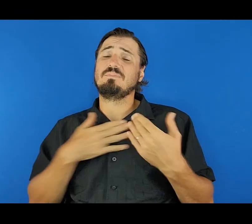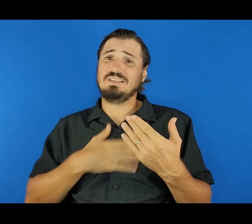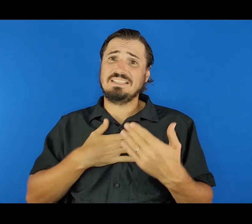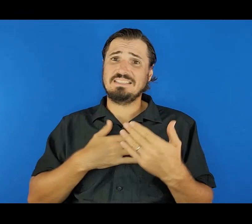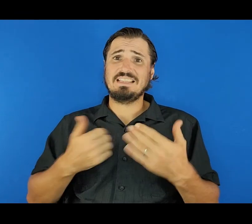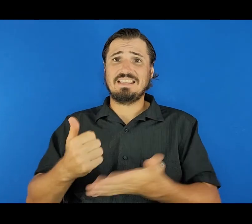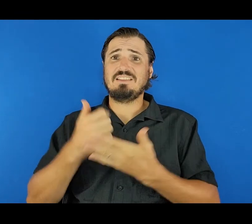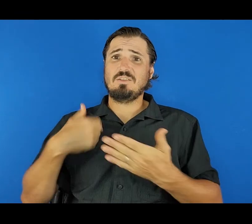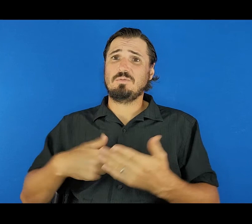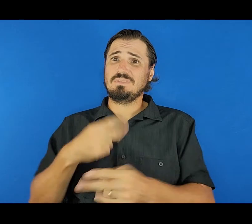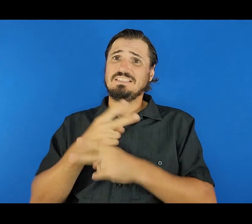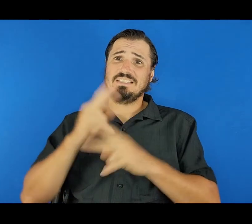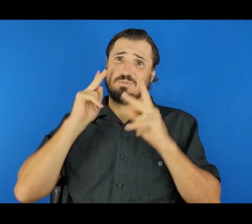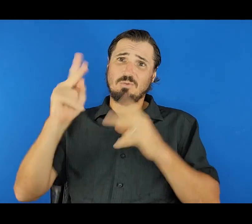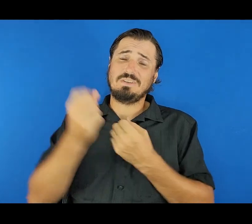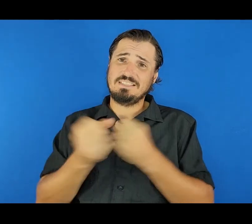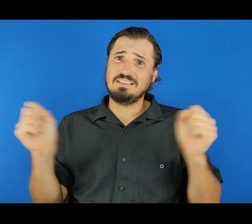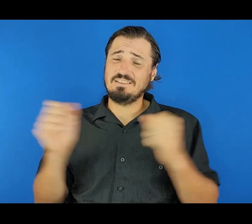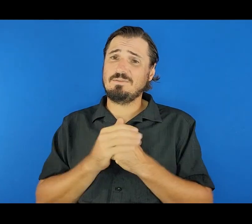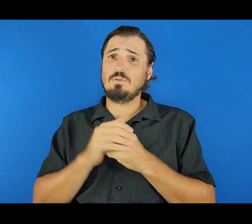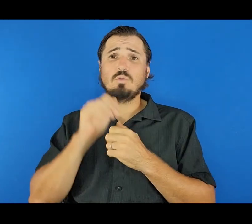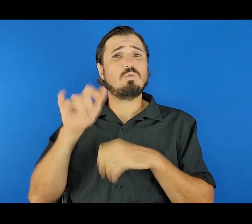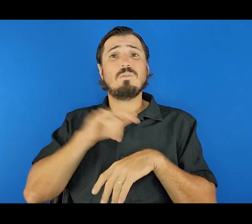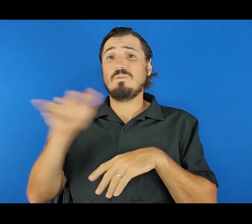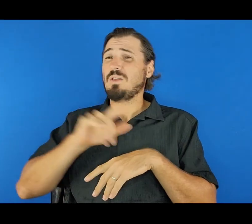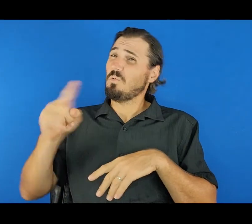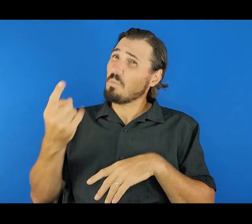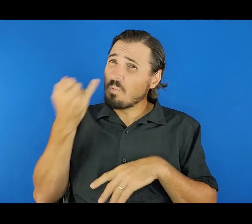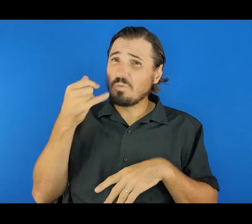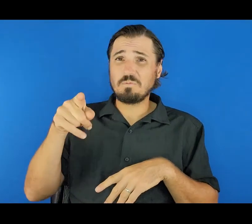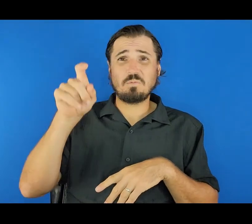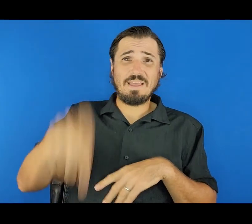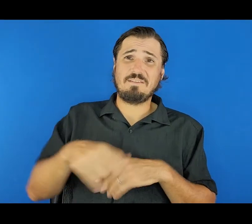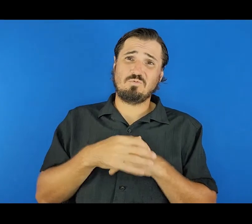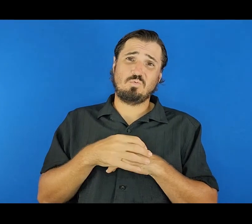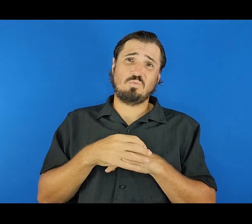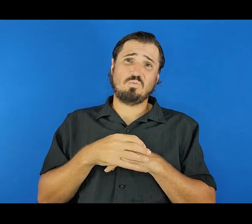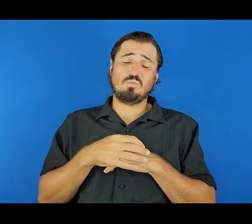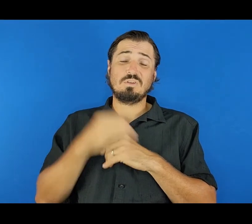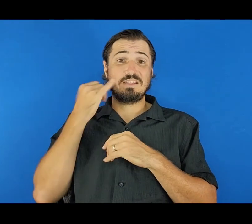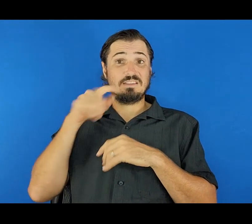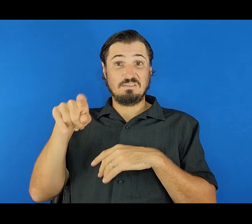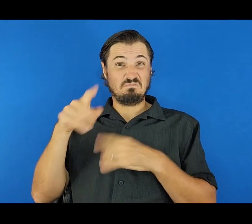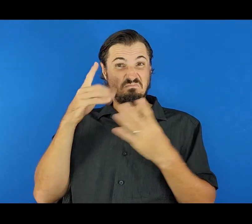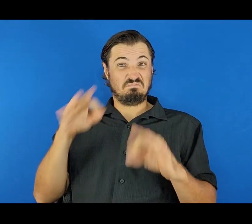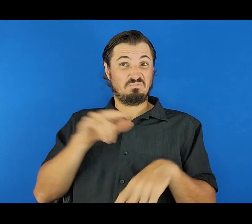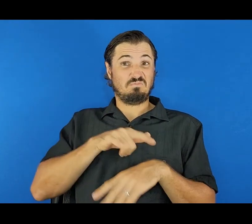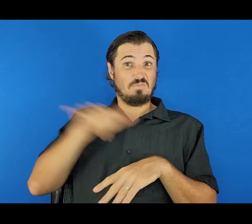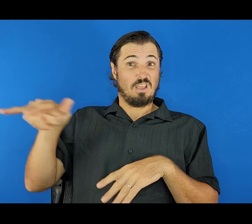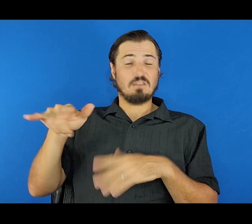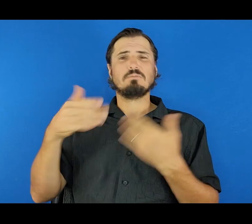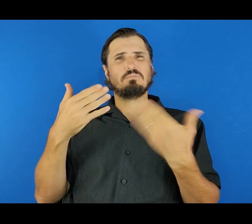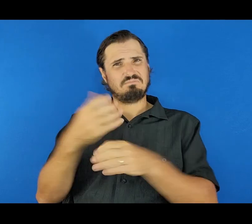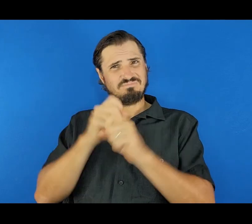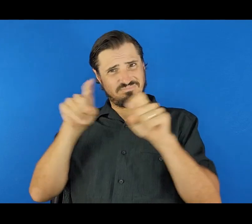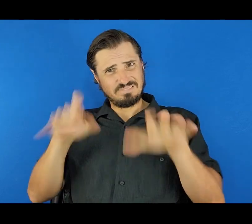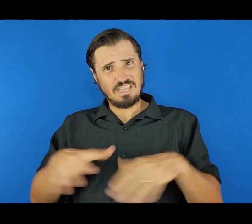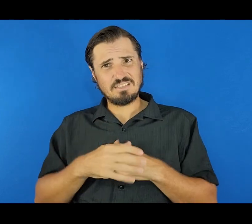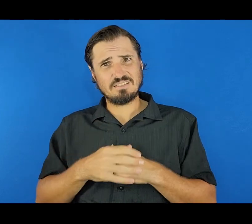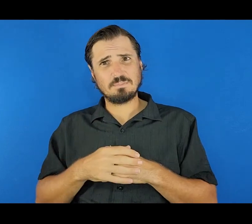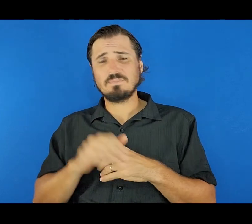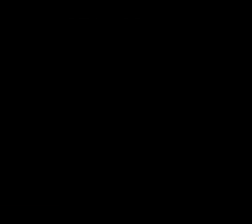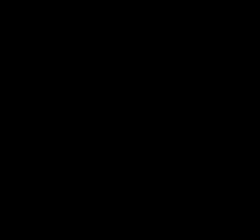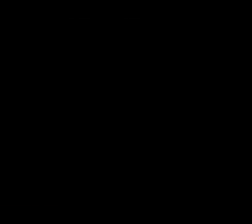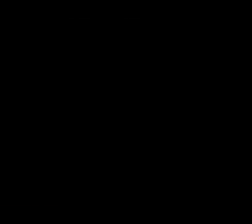kauai.gov/COVID test. Please help us keep Kauai safe. Don't travel unless absolutely necessary. If you do